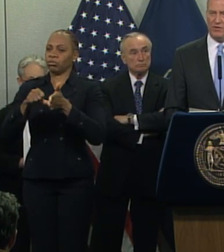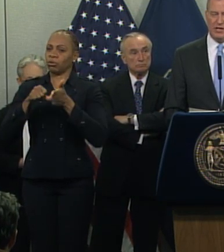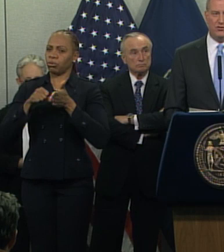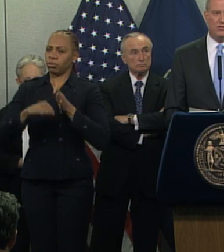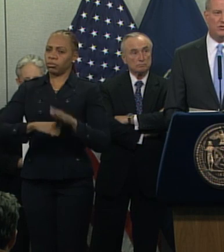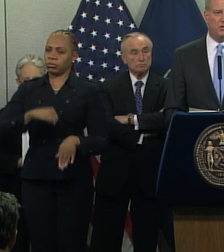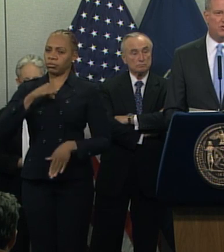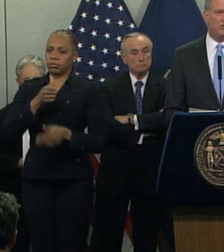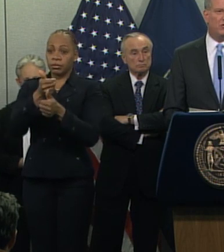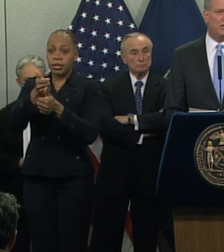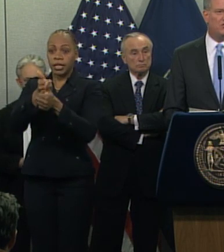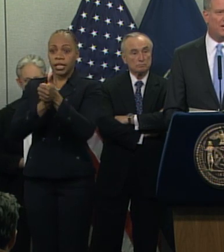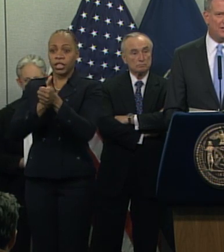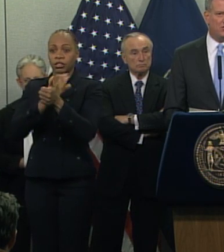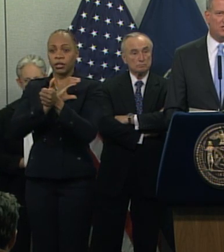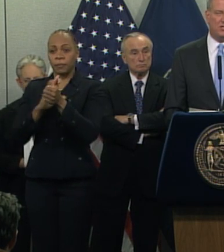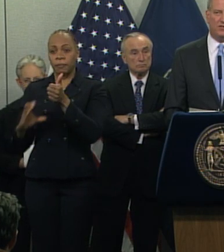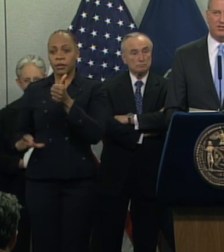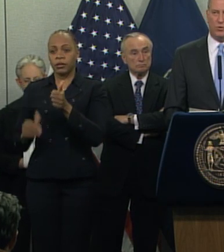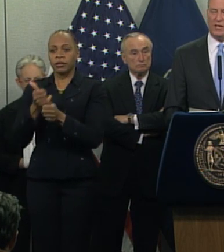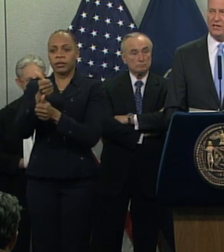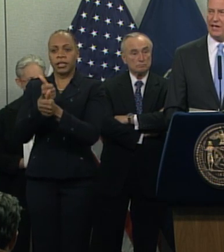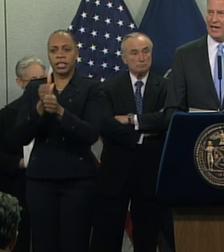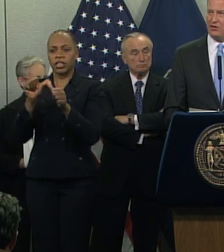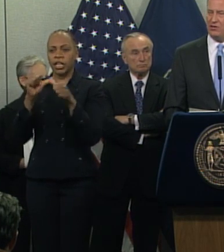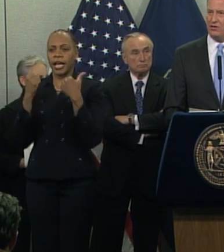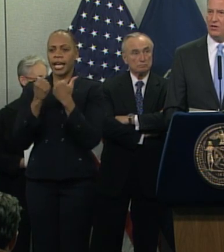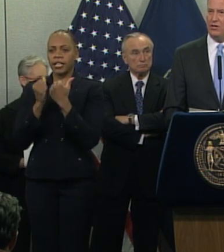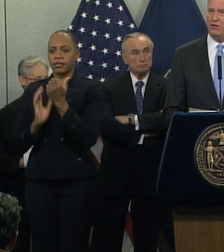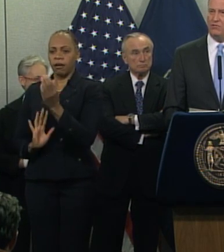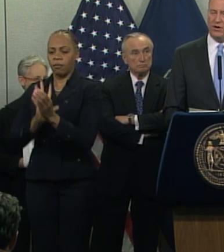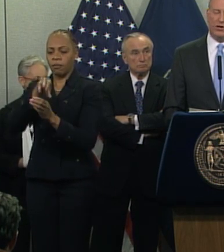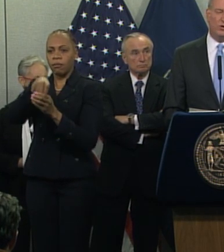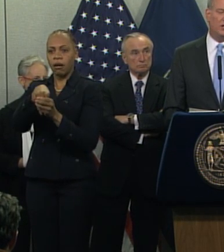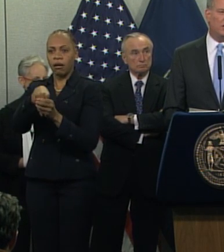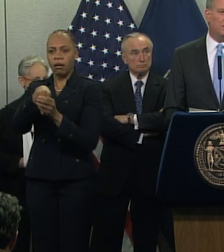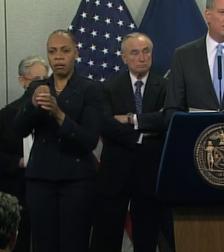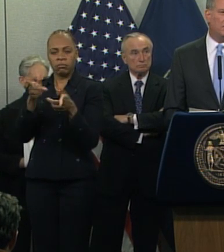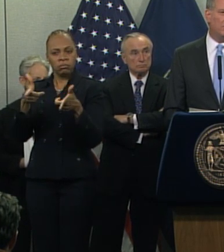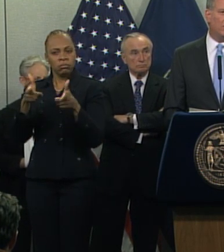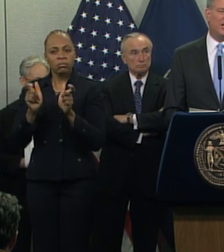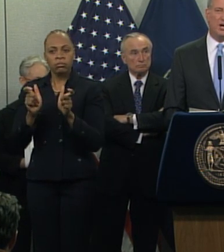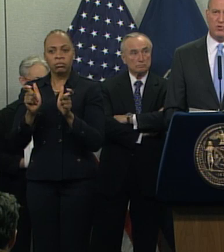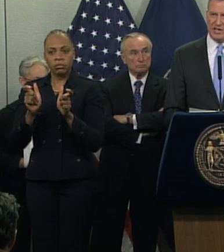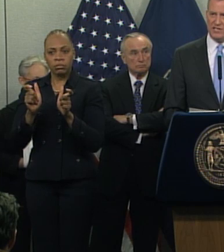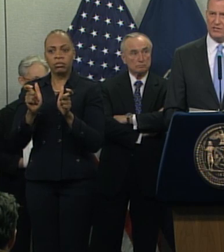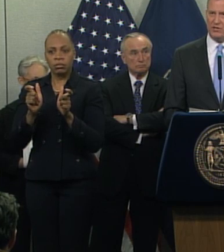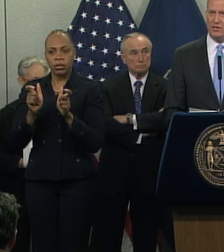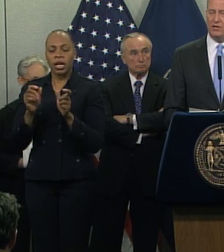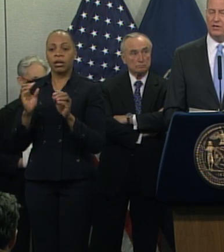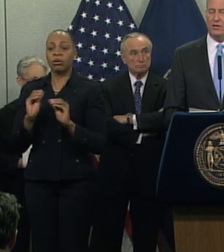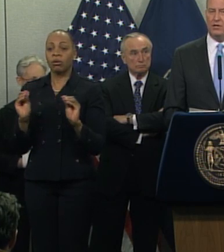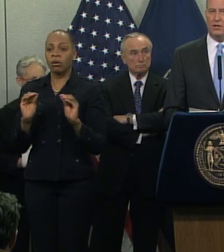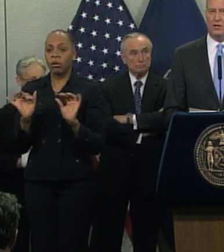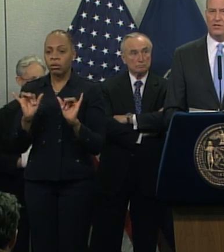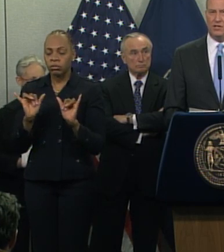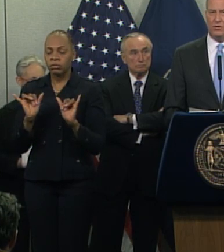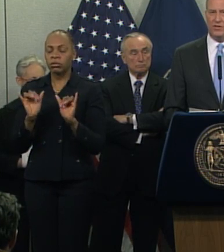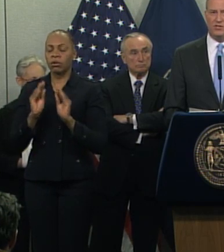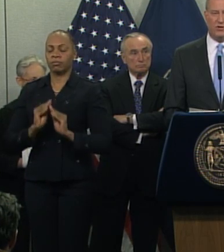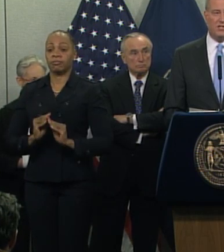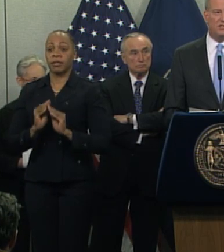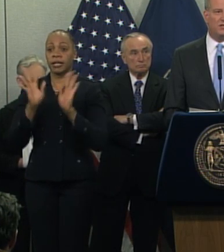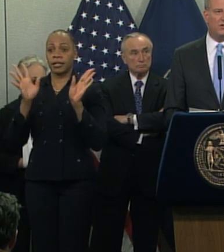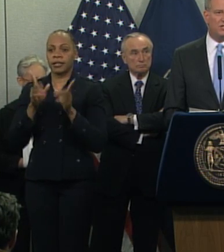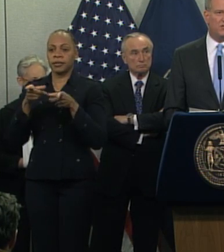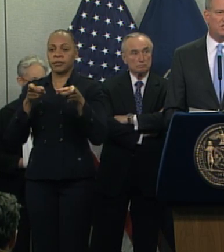I am of each commissioner and each agency. They've swung into action very quickly, very comprehensively, to deal